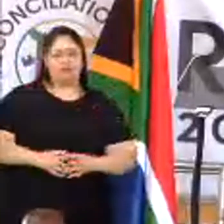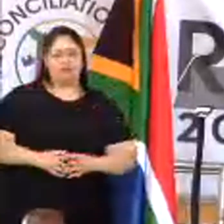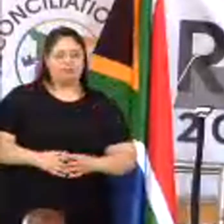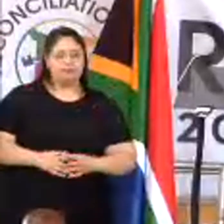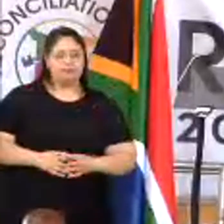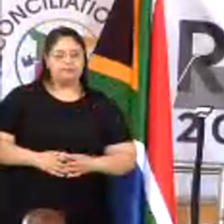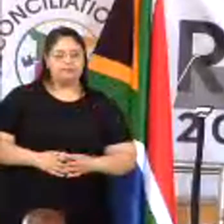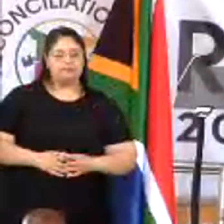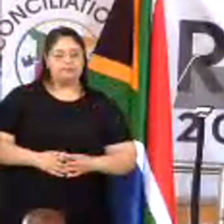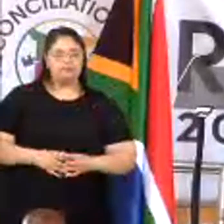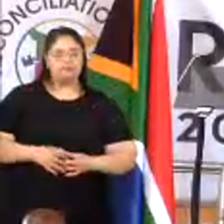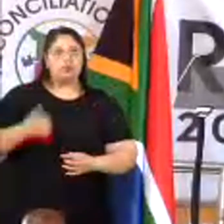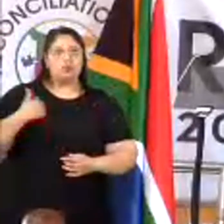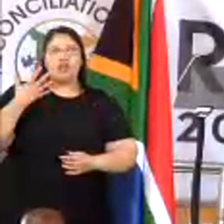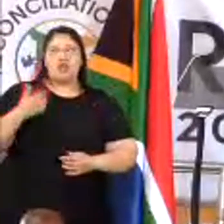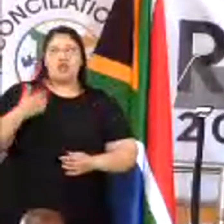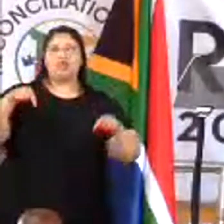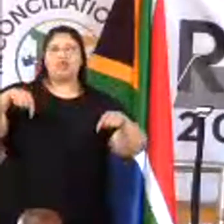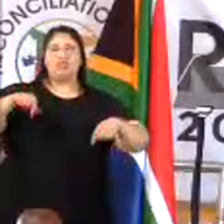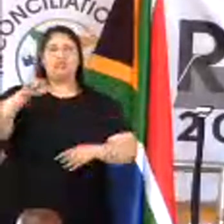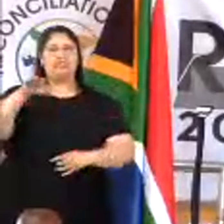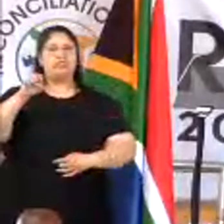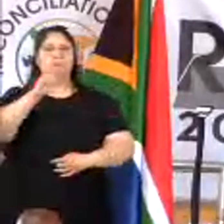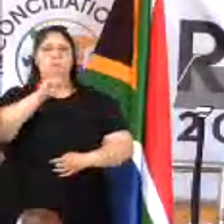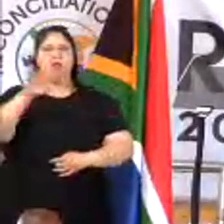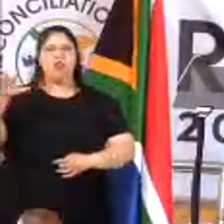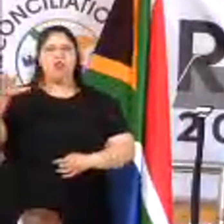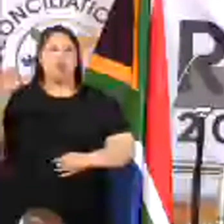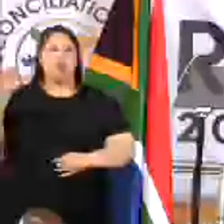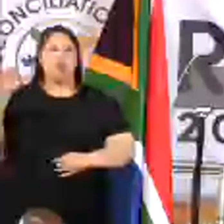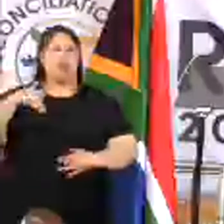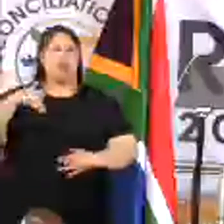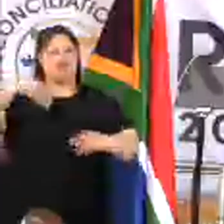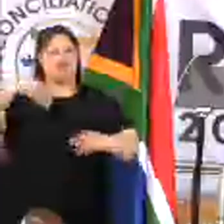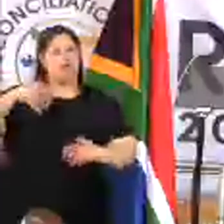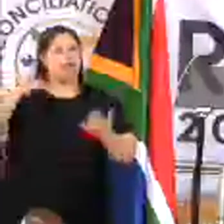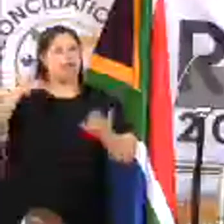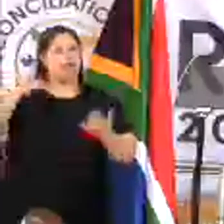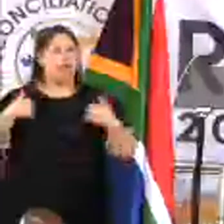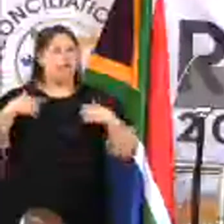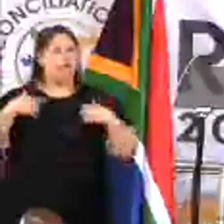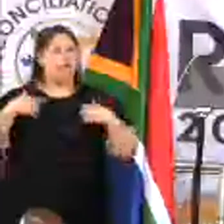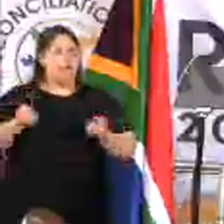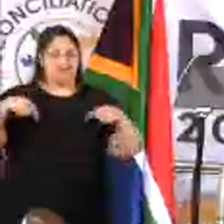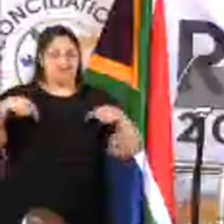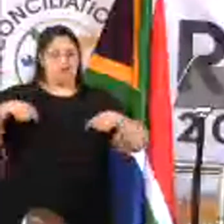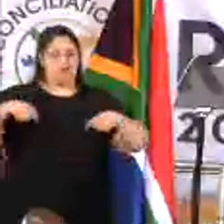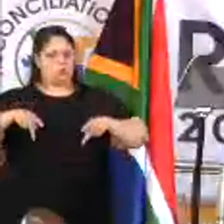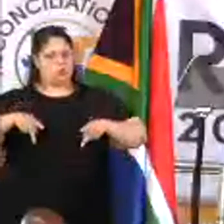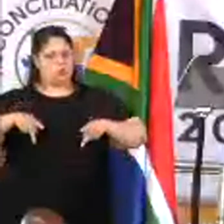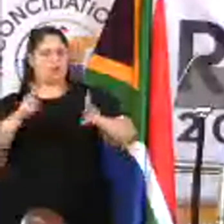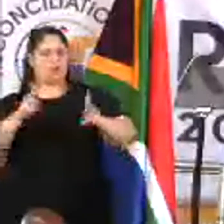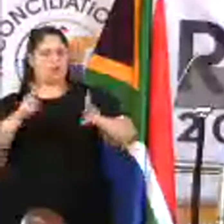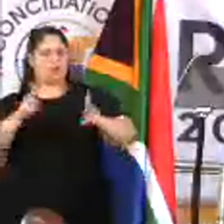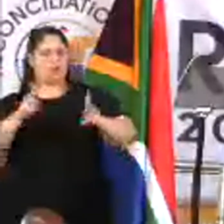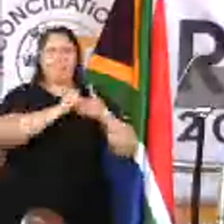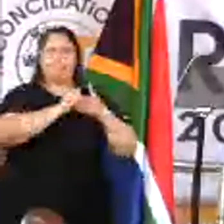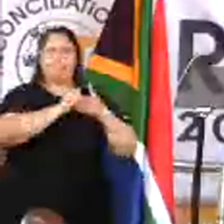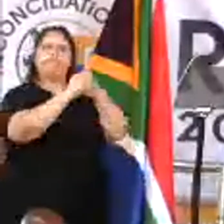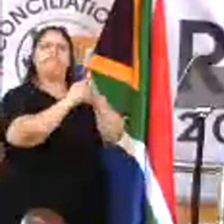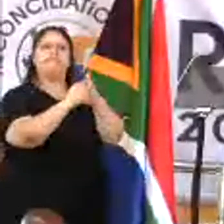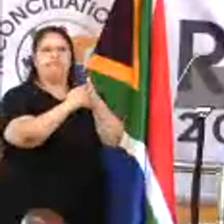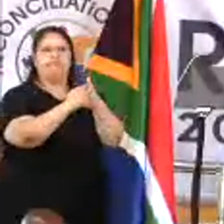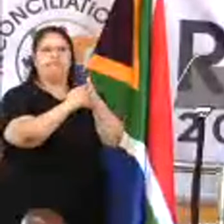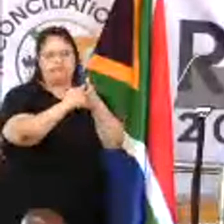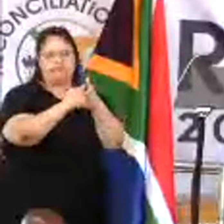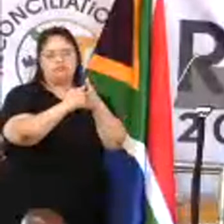We only have 60 million people living here. Now we have the opportunity to lead